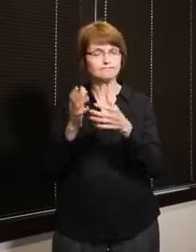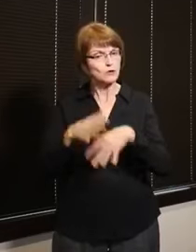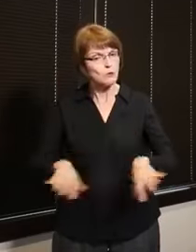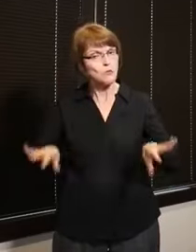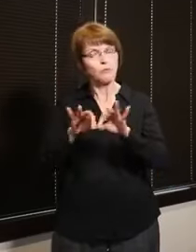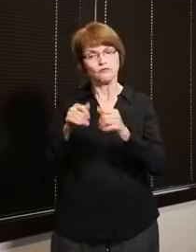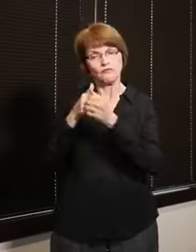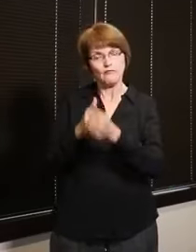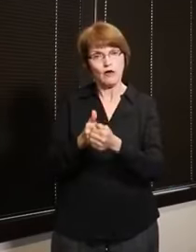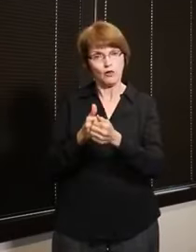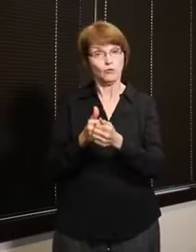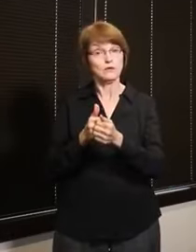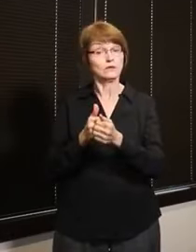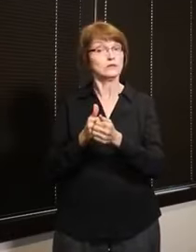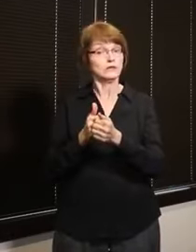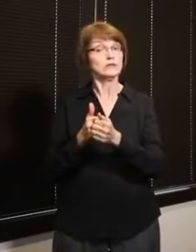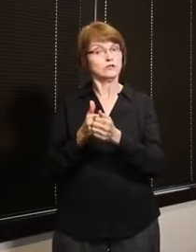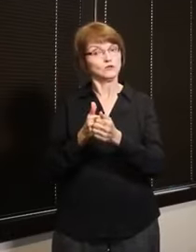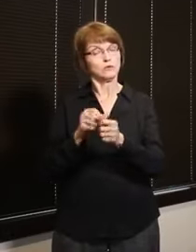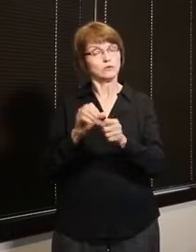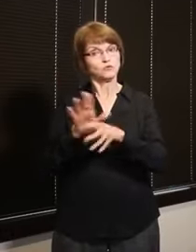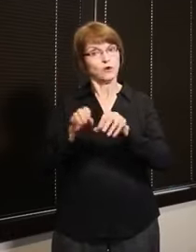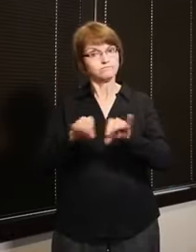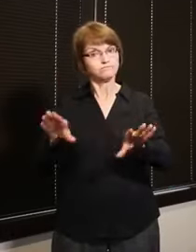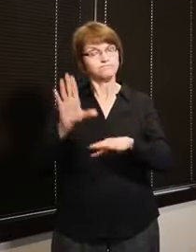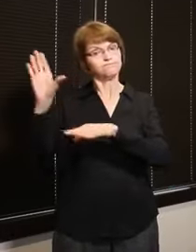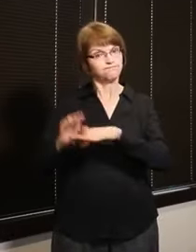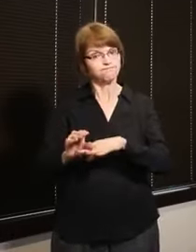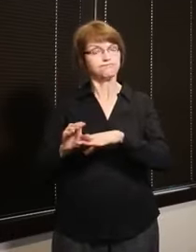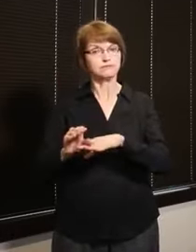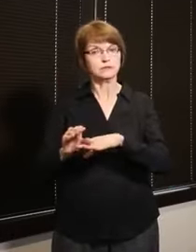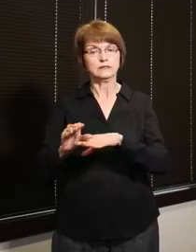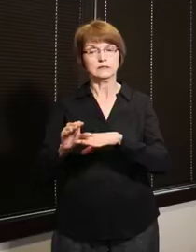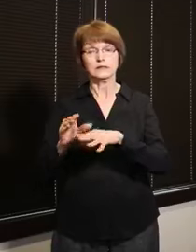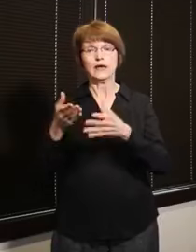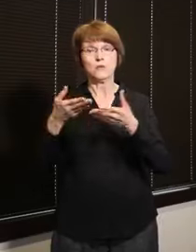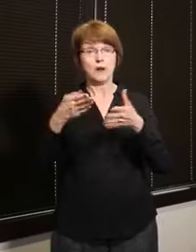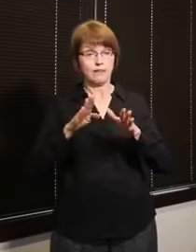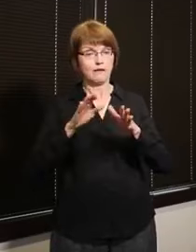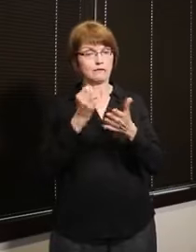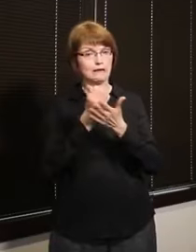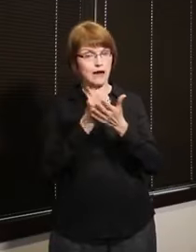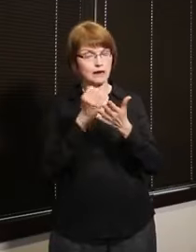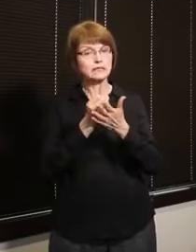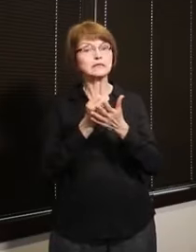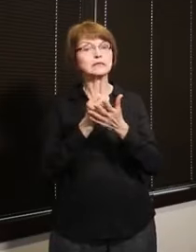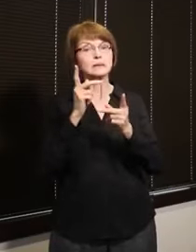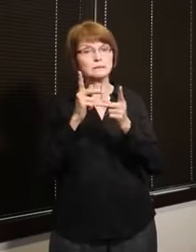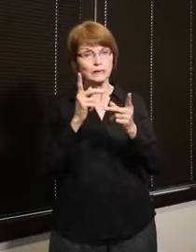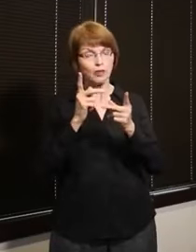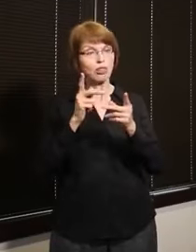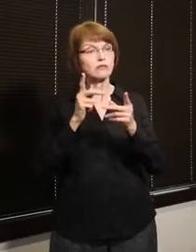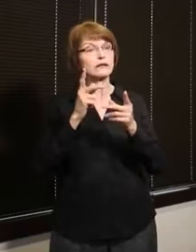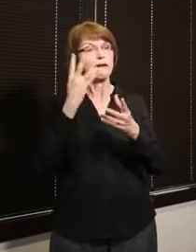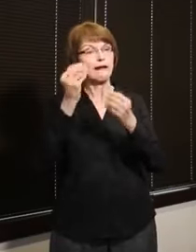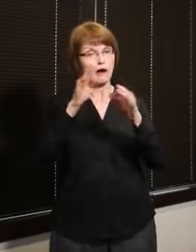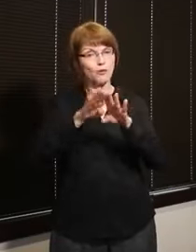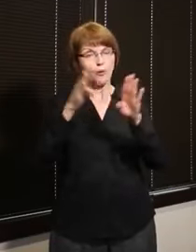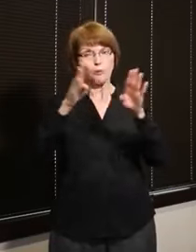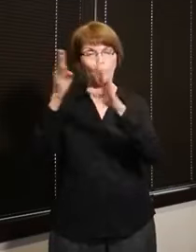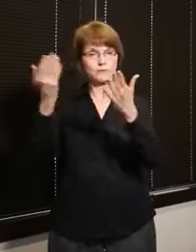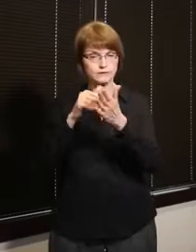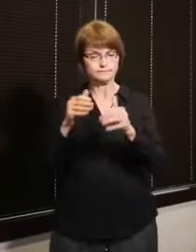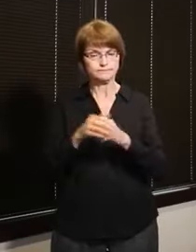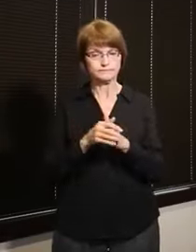in order to keep our transmission rates low as we allow some of our economy and society to begin to gradually reopen. Now,